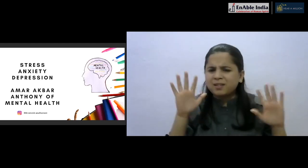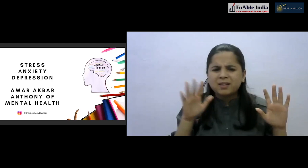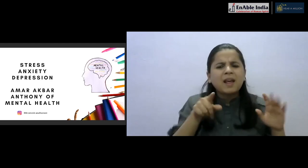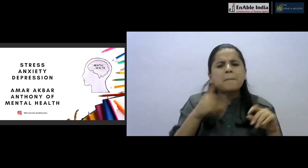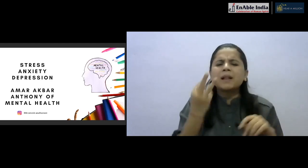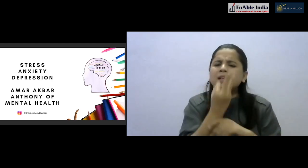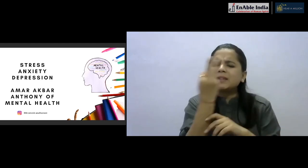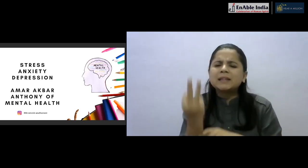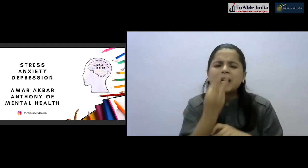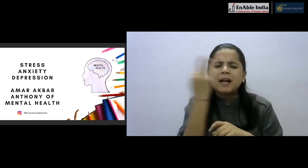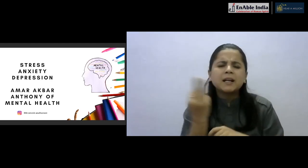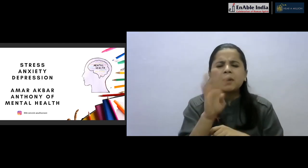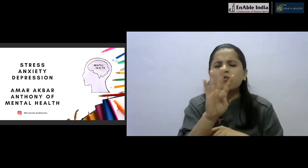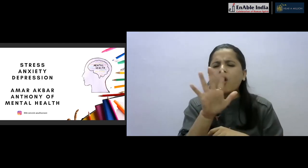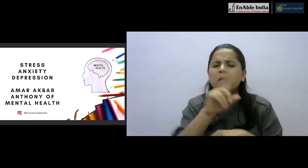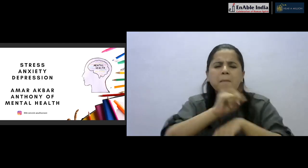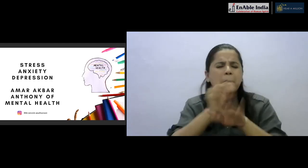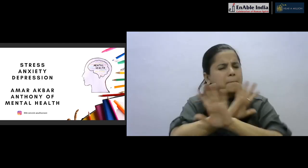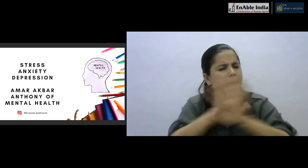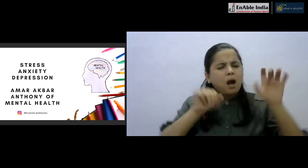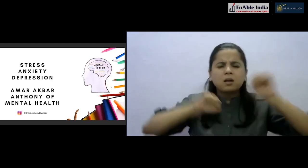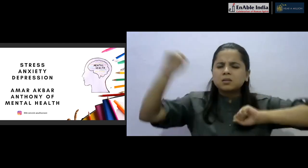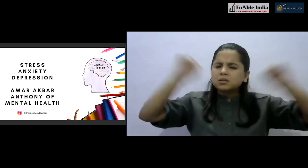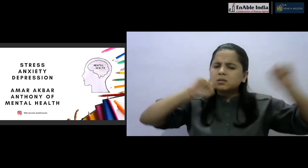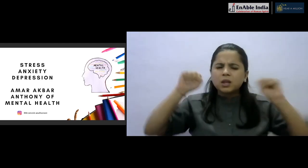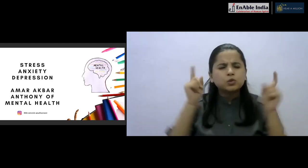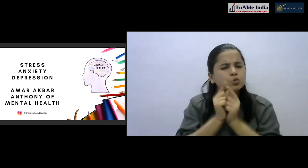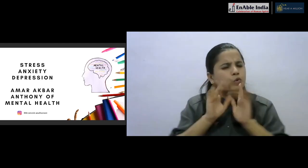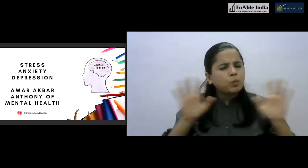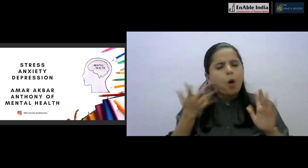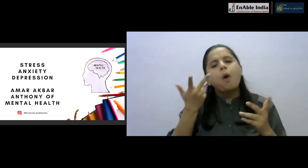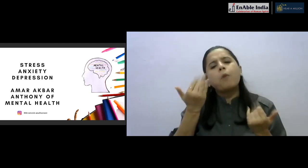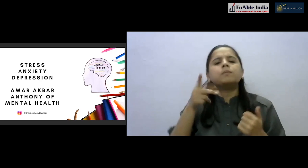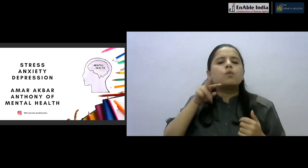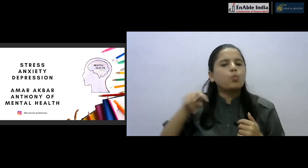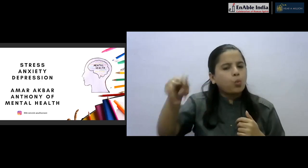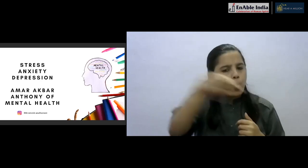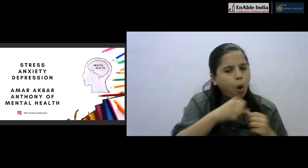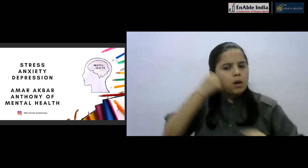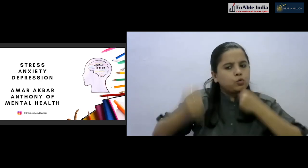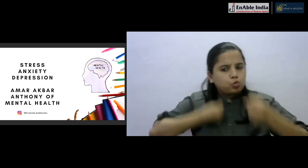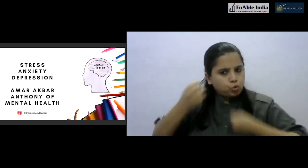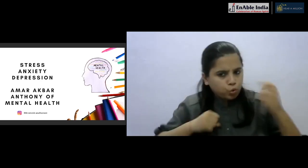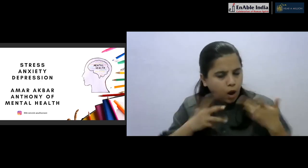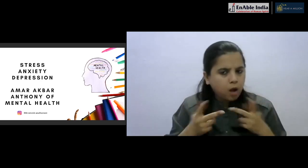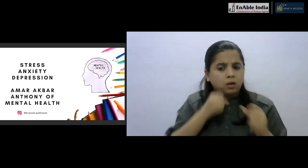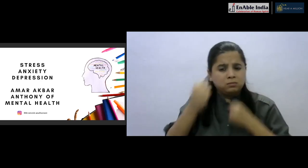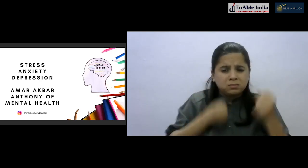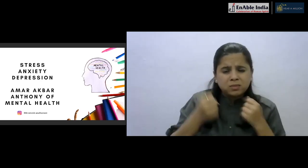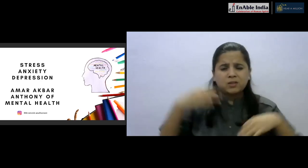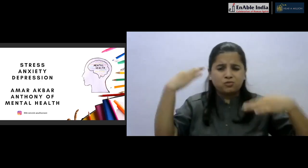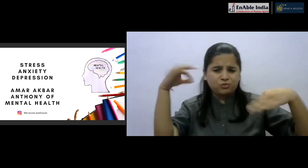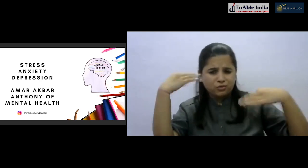half an hour to 45 minutes a day, doing anything. Walk, run, jog,